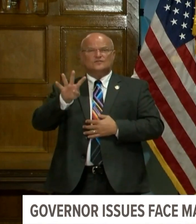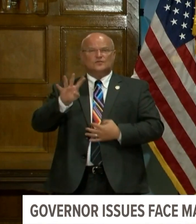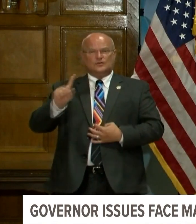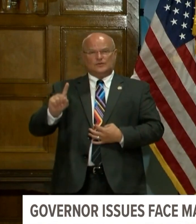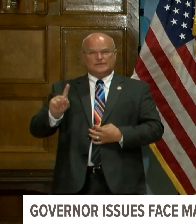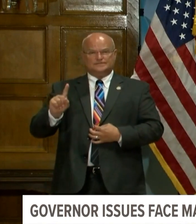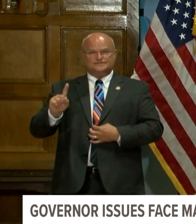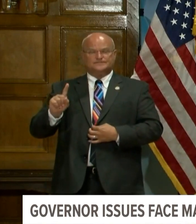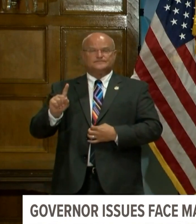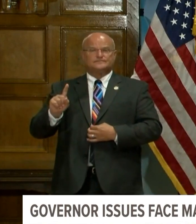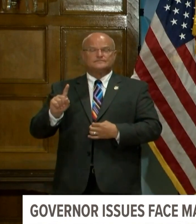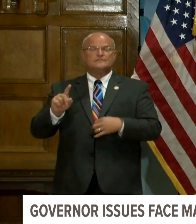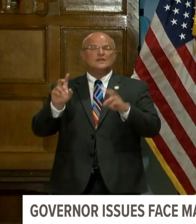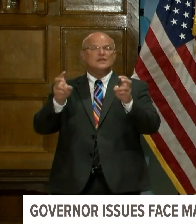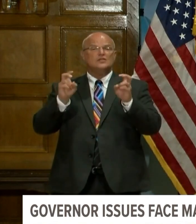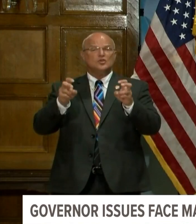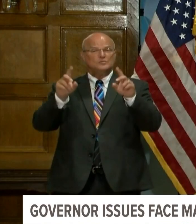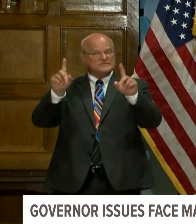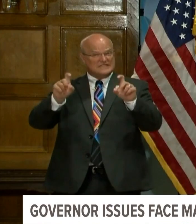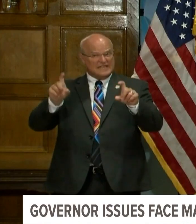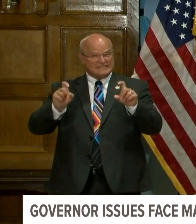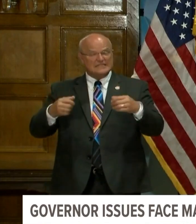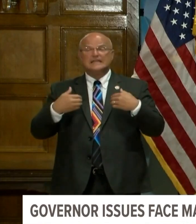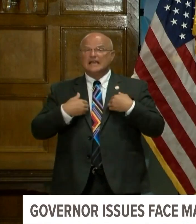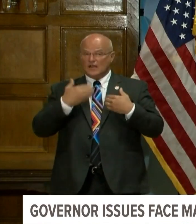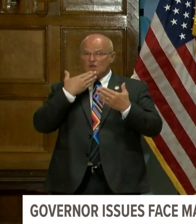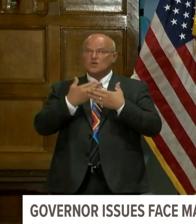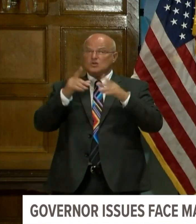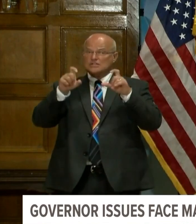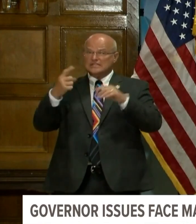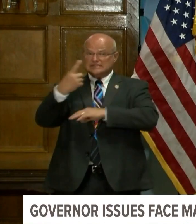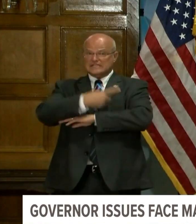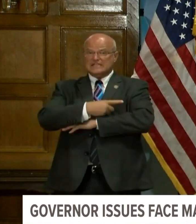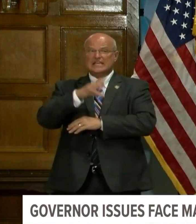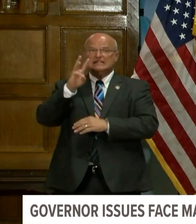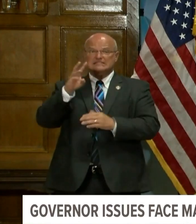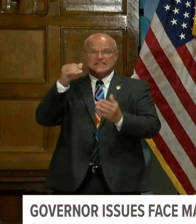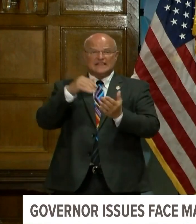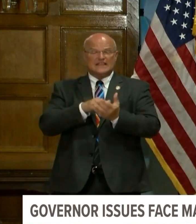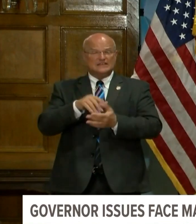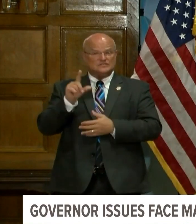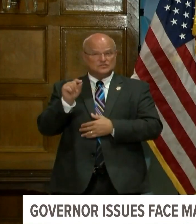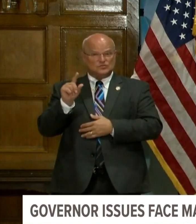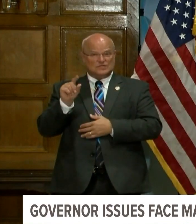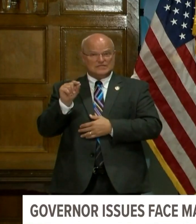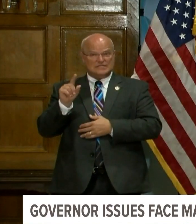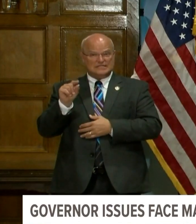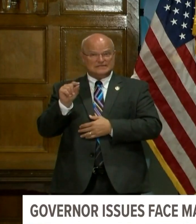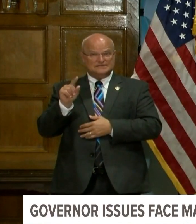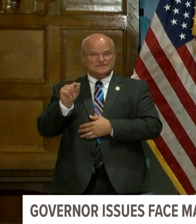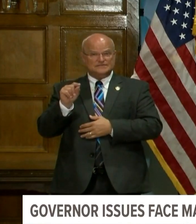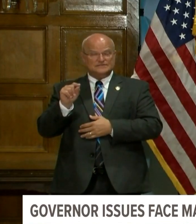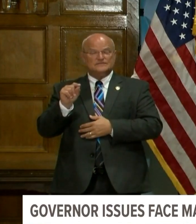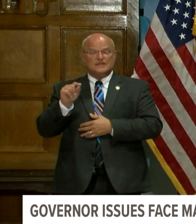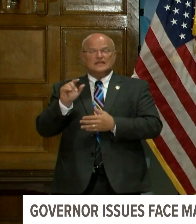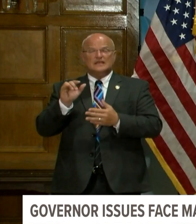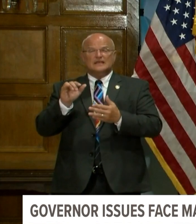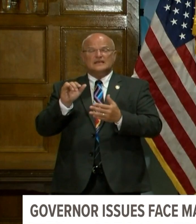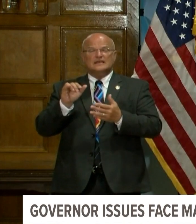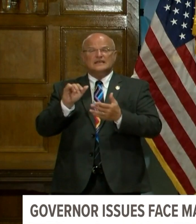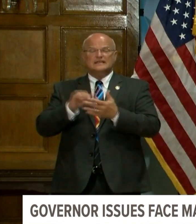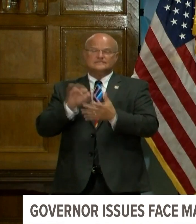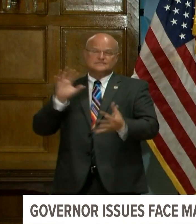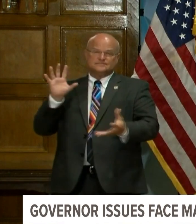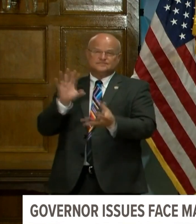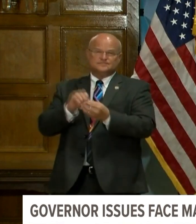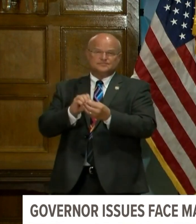341. In terms of testing, we had a good testing day of 6,020 tests. That